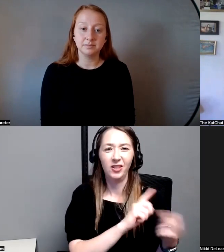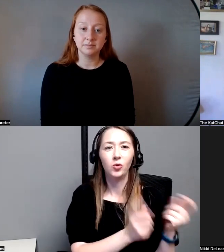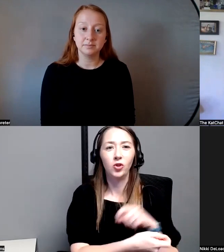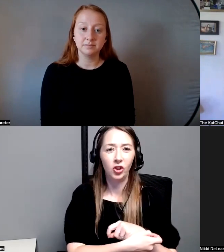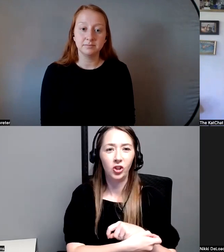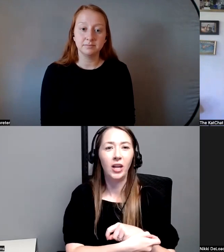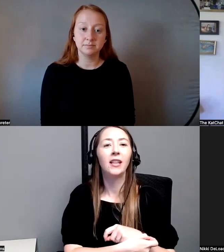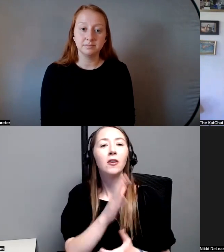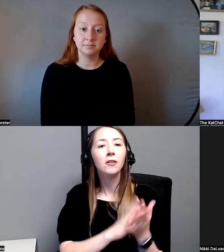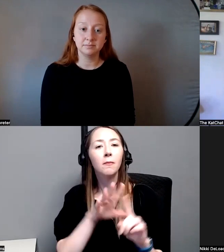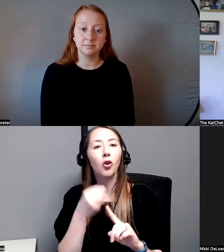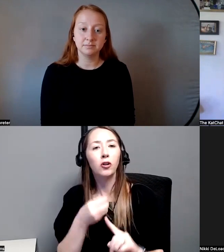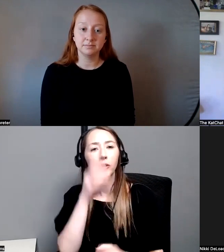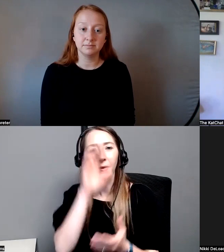that